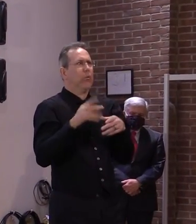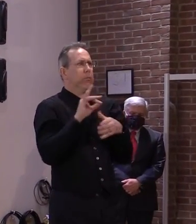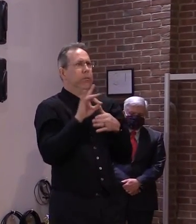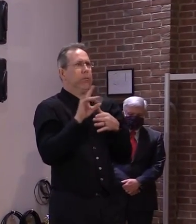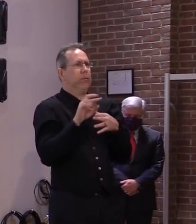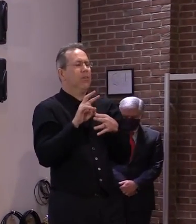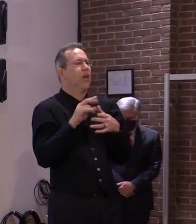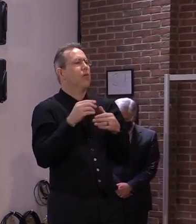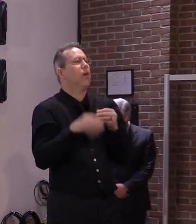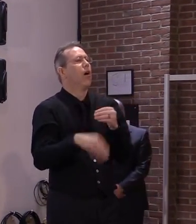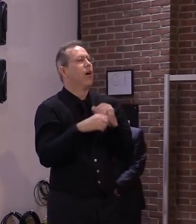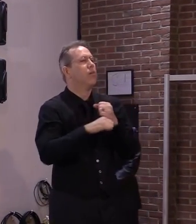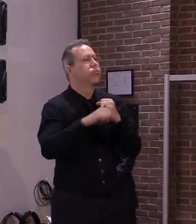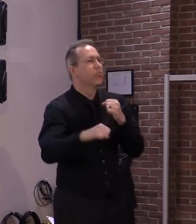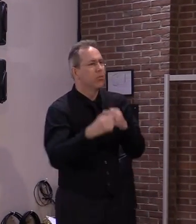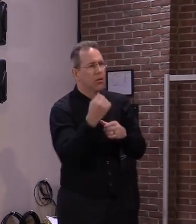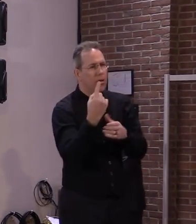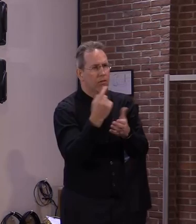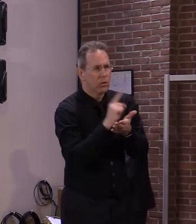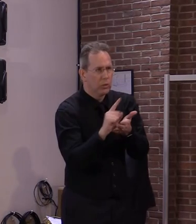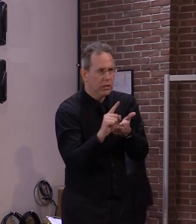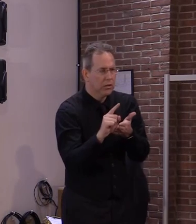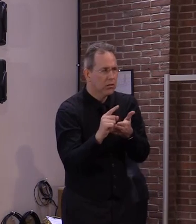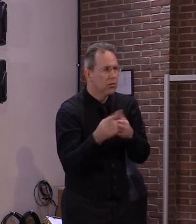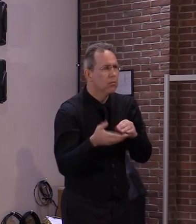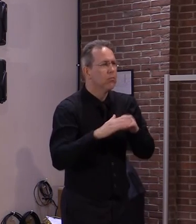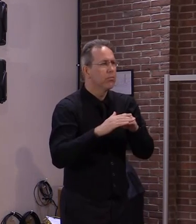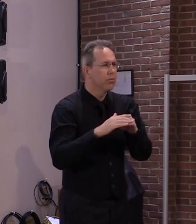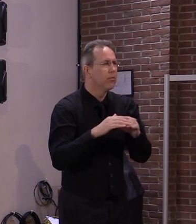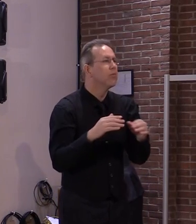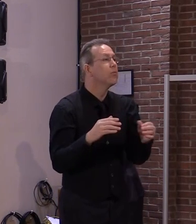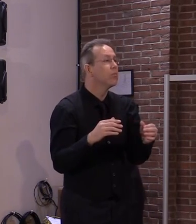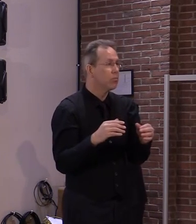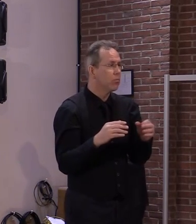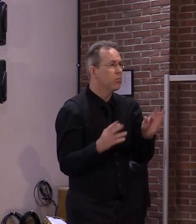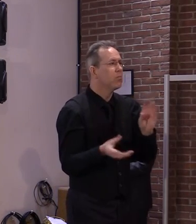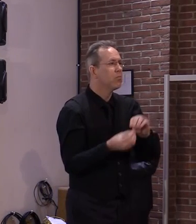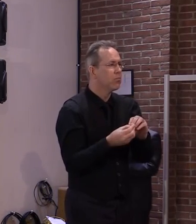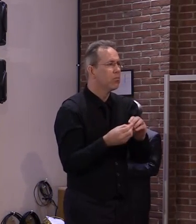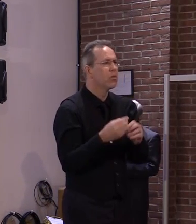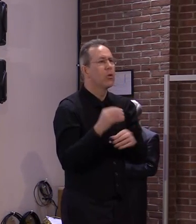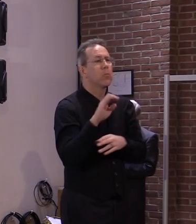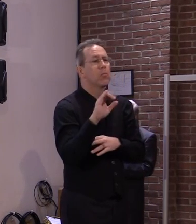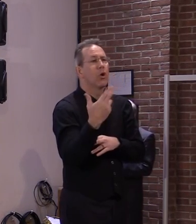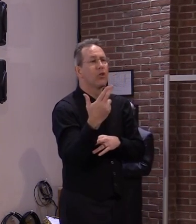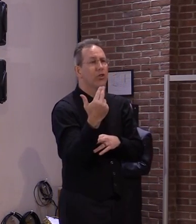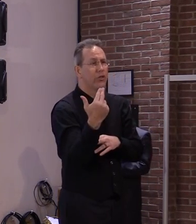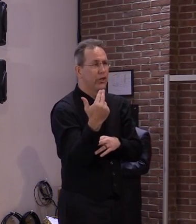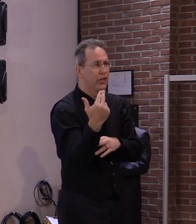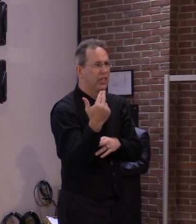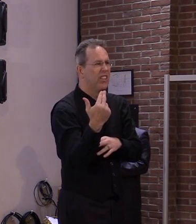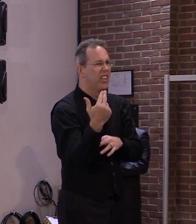March 13th. Our recent review and knowledge about the